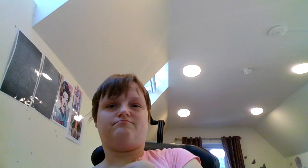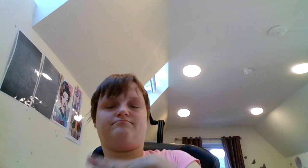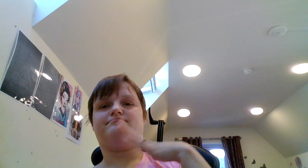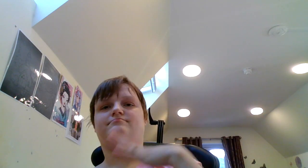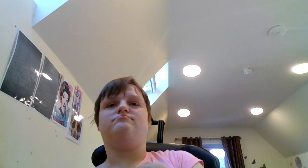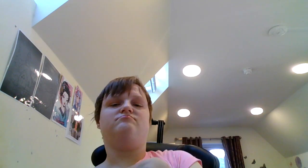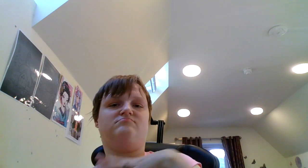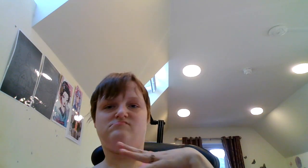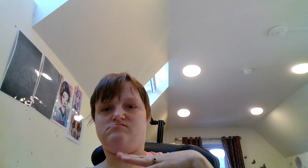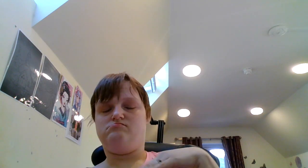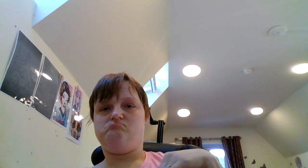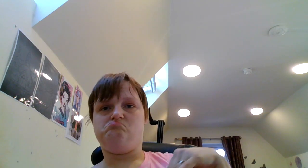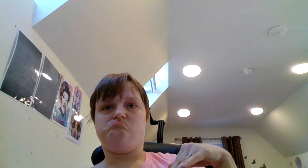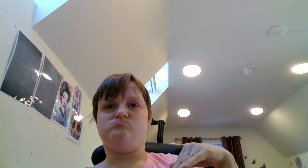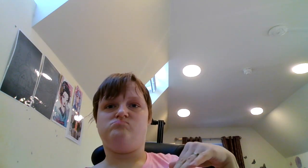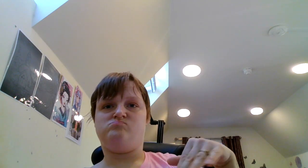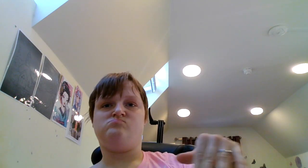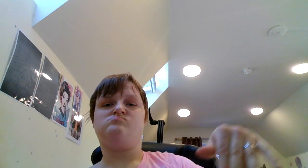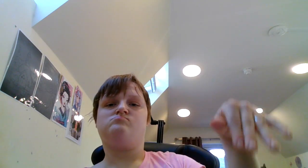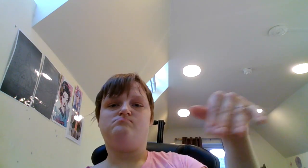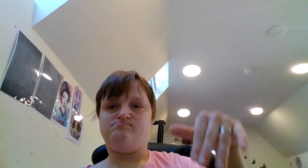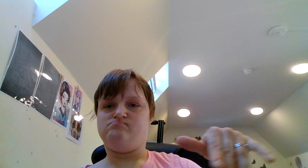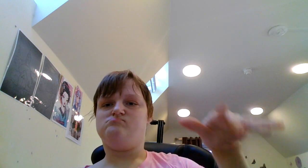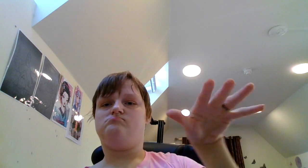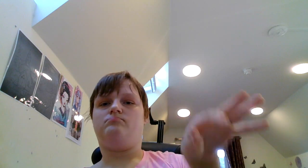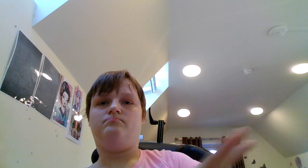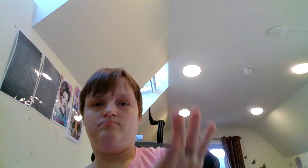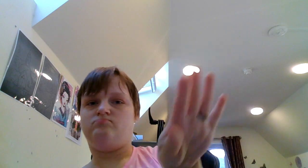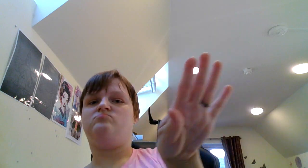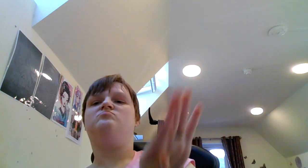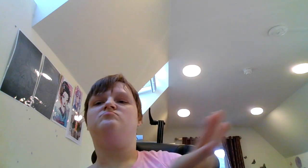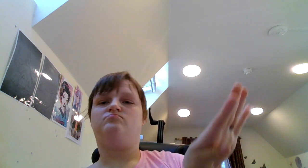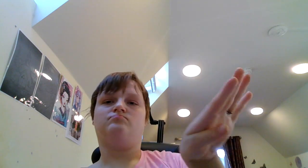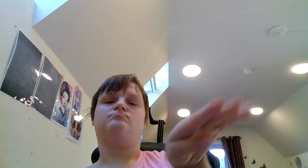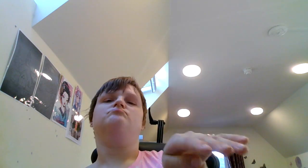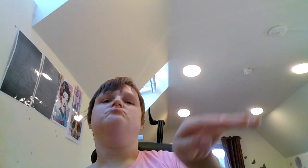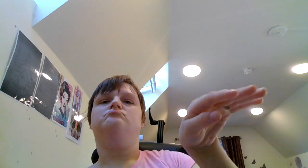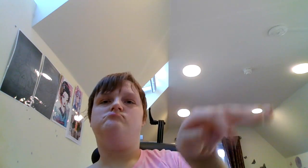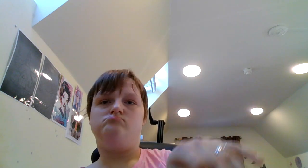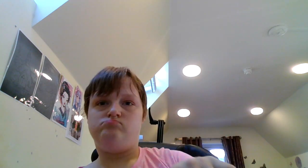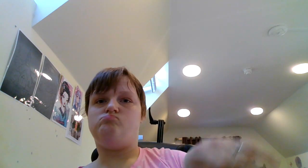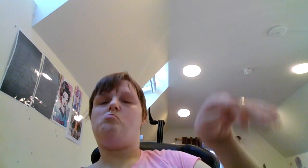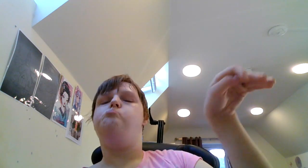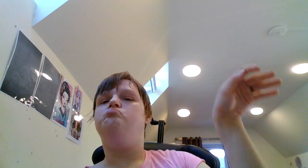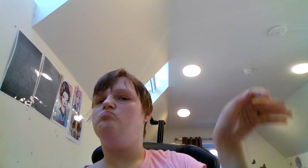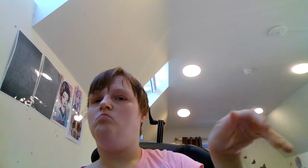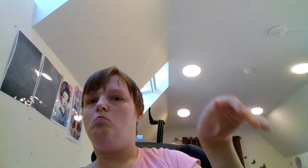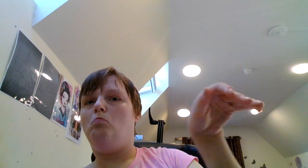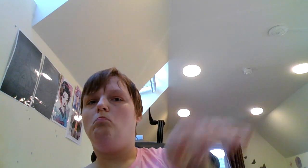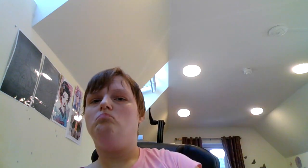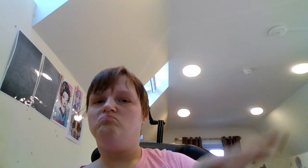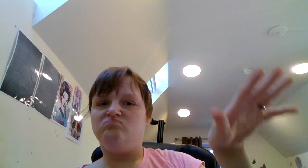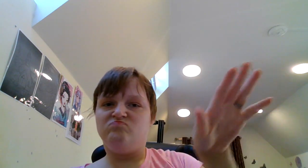condition. It's important to manage your blood sugar levels and follow a healthy lifestyle to